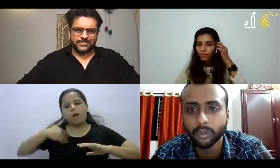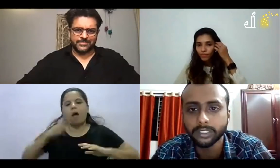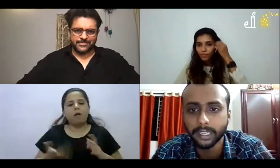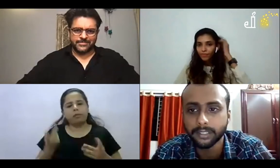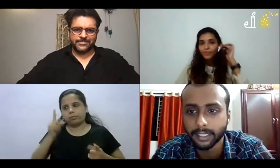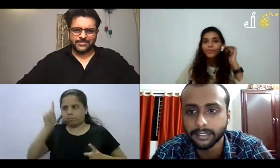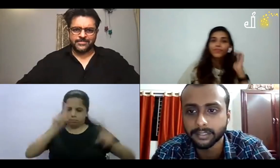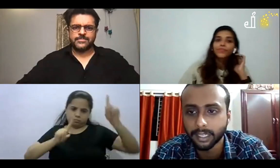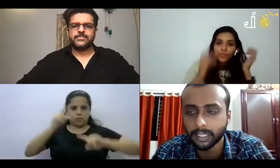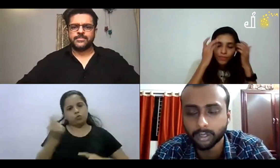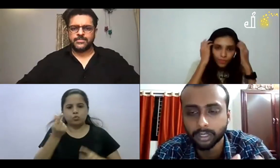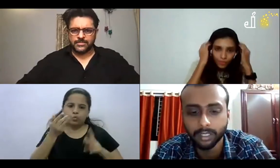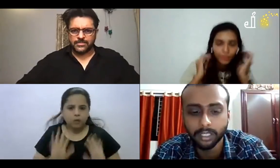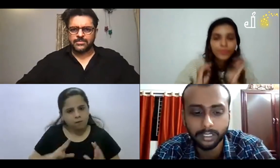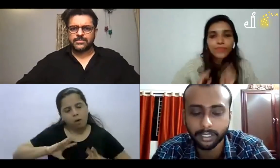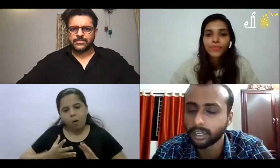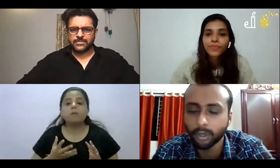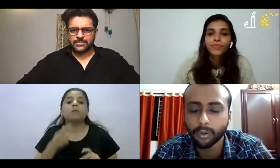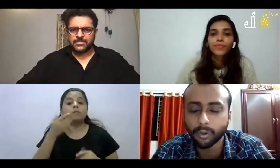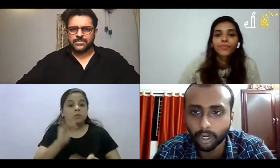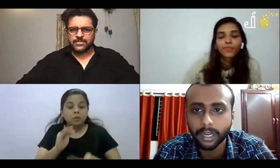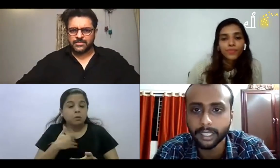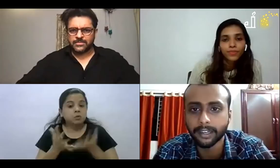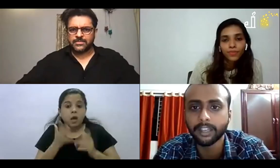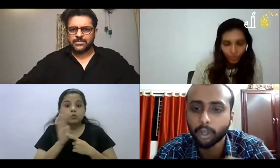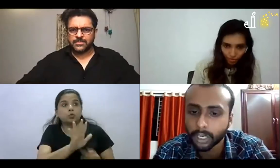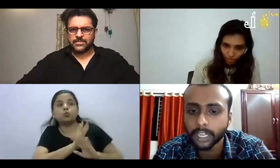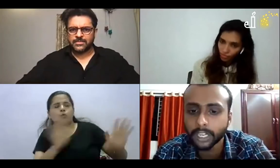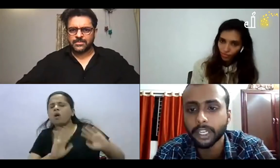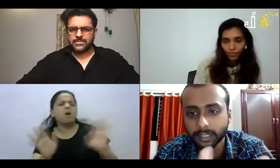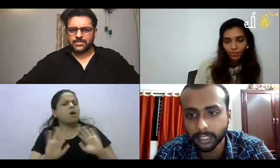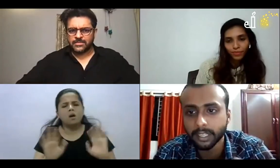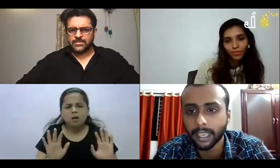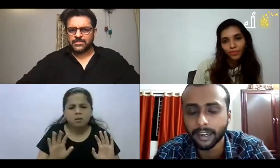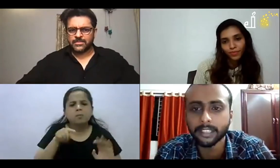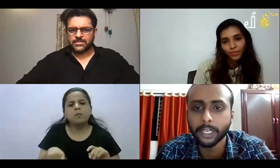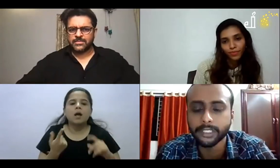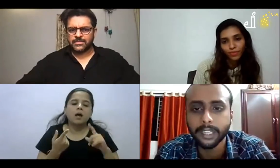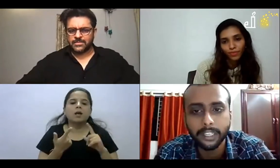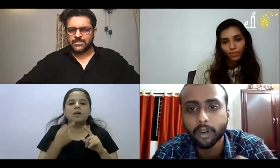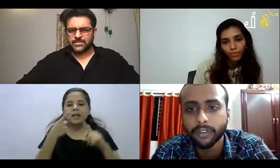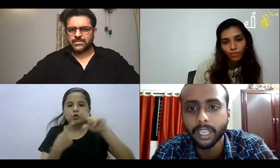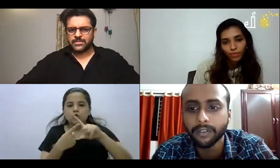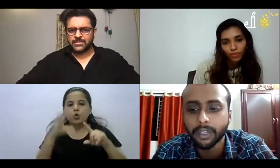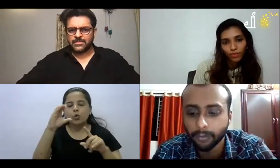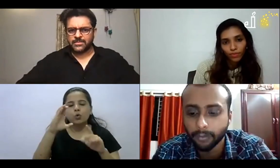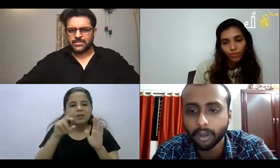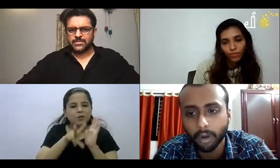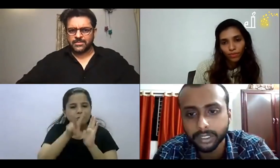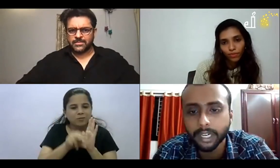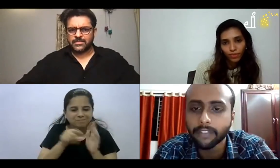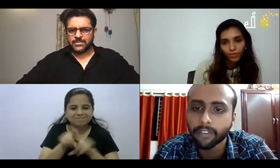against showing signs to the children. No, it is not like that. Total communication, just like Anna has mentioned, that is what we have